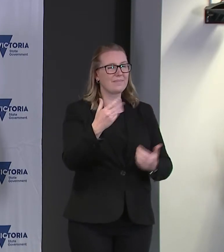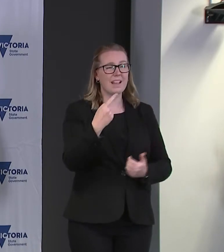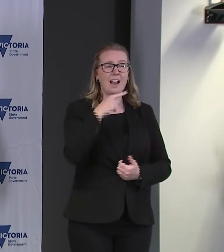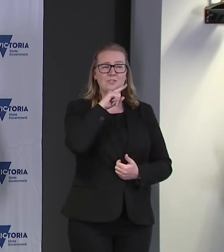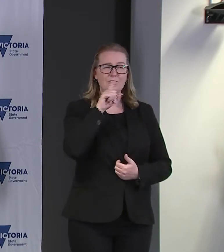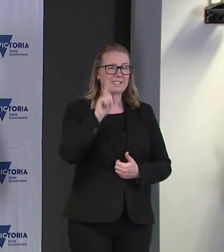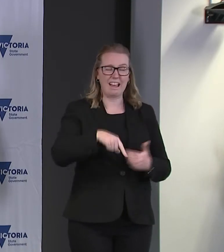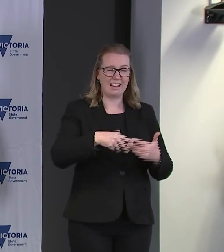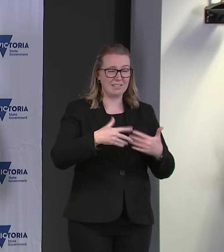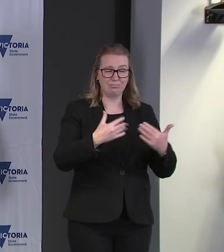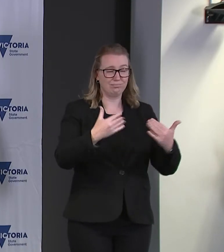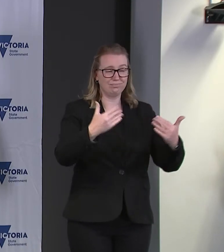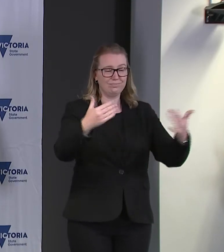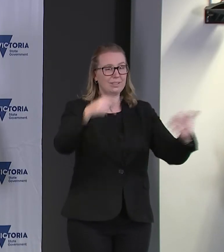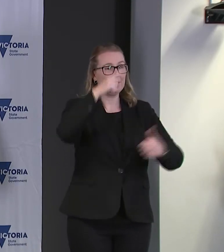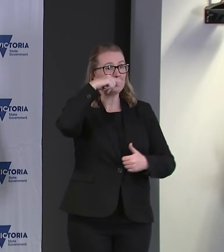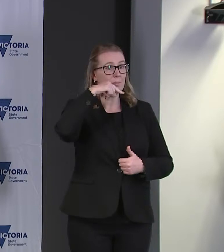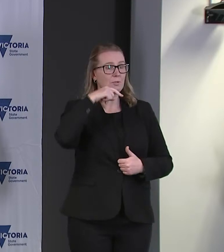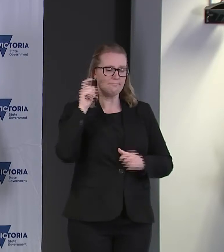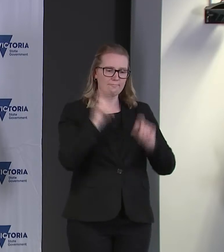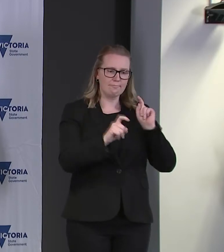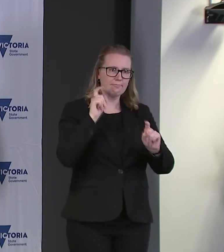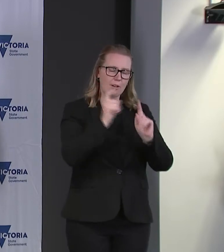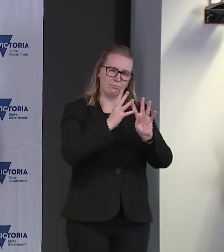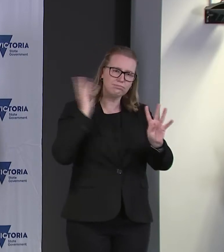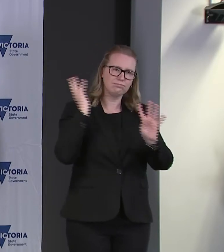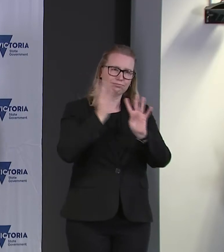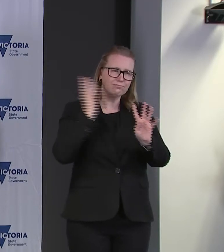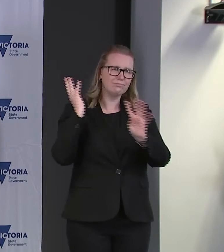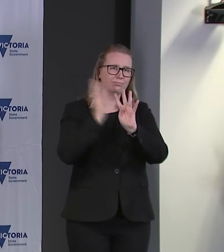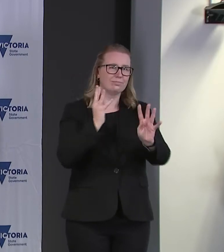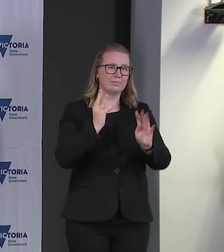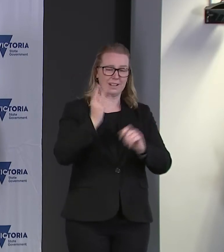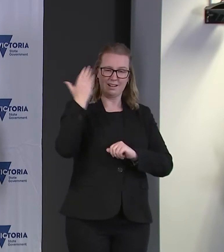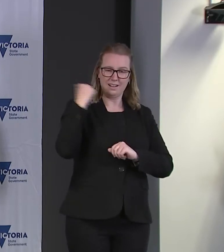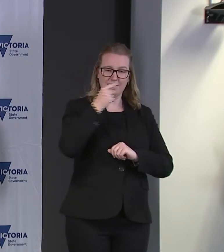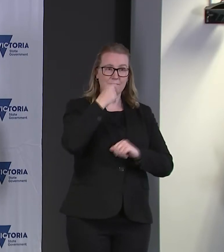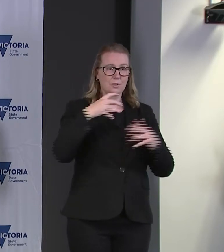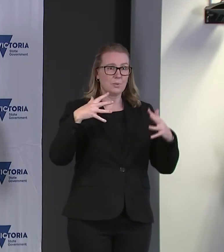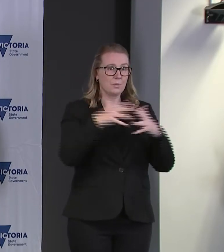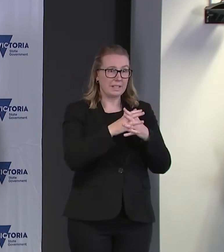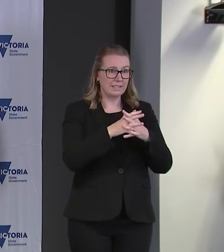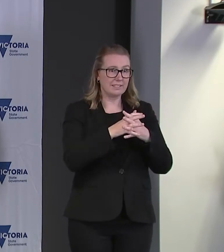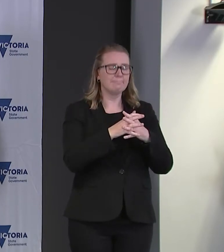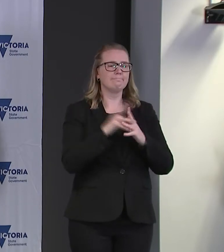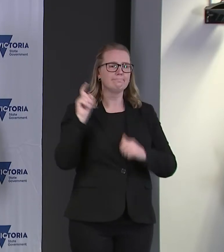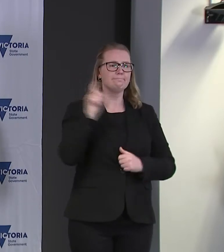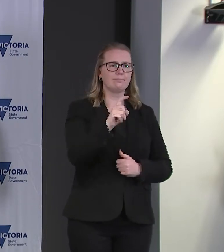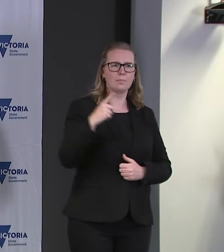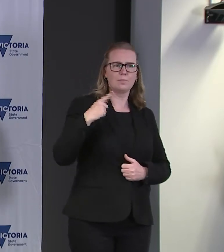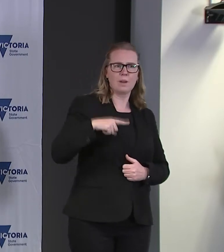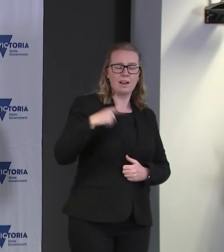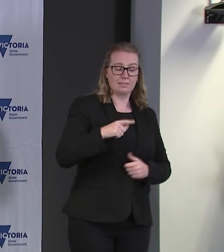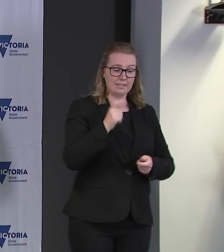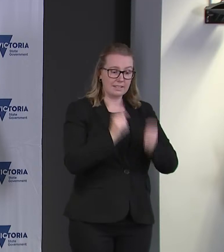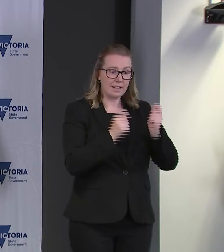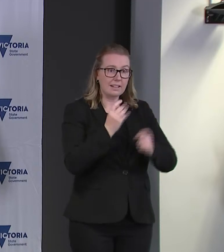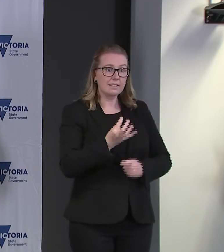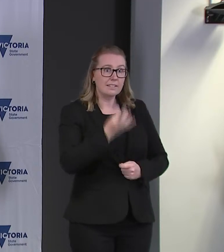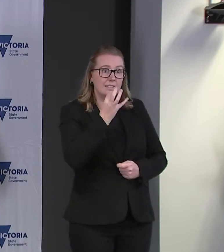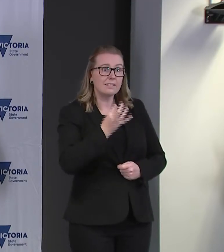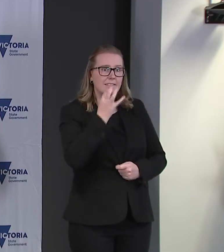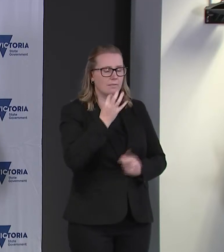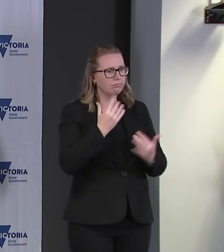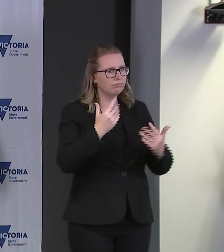people who have come forward over the past few weeks to do the right thing about making sure that they've got tested in